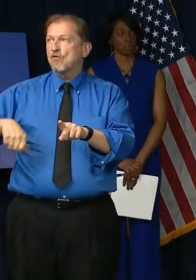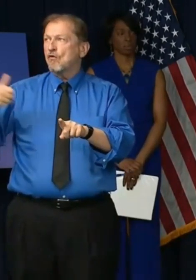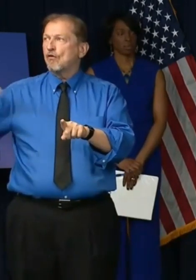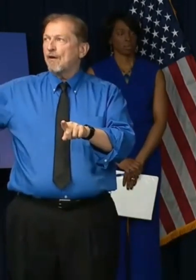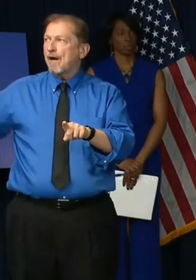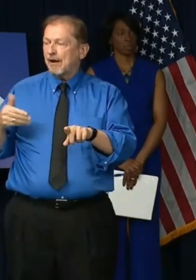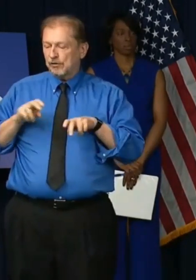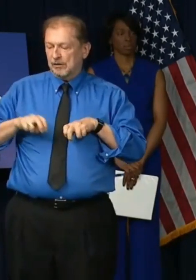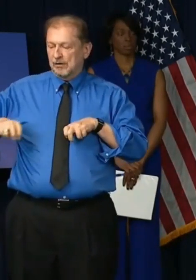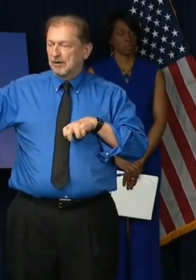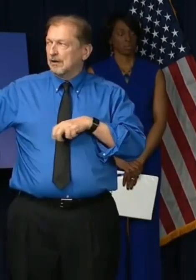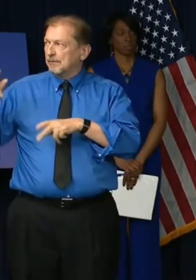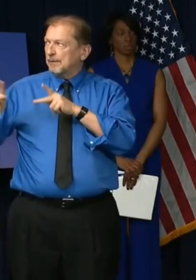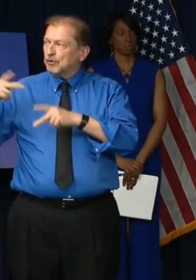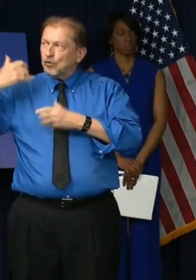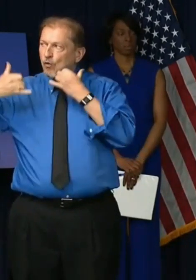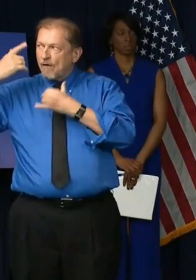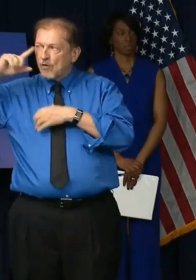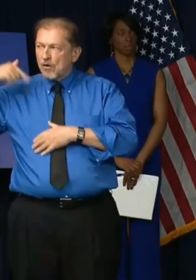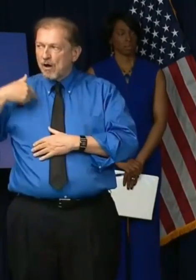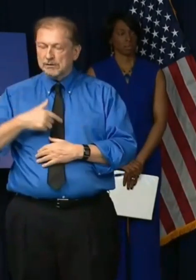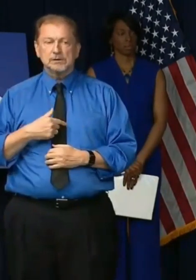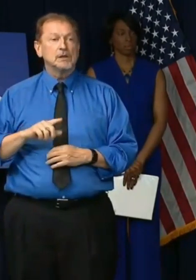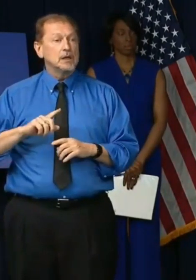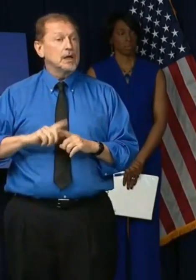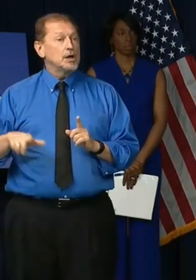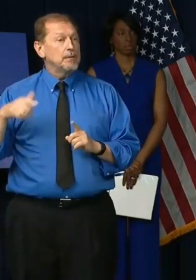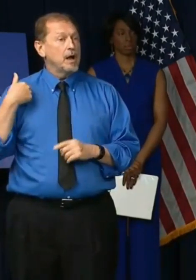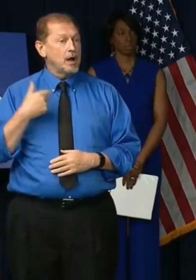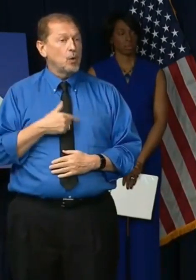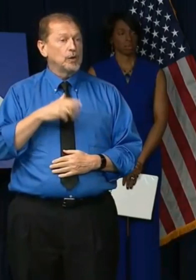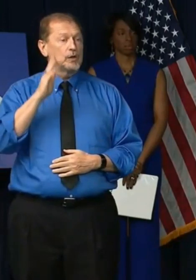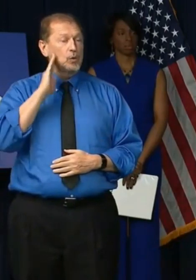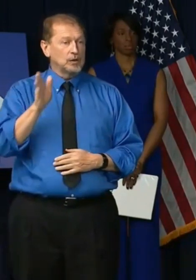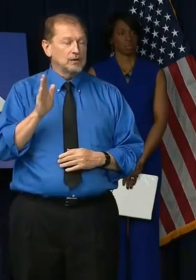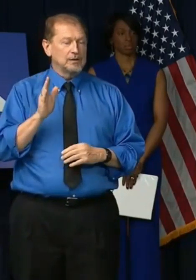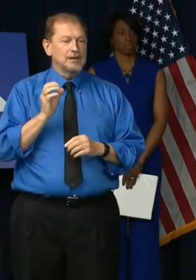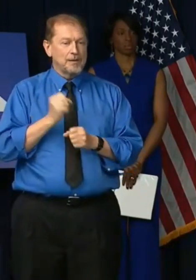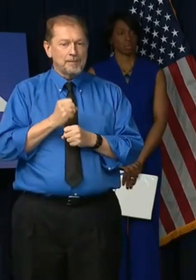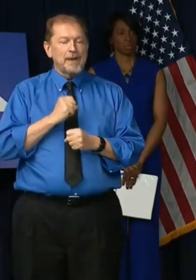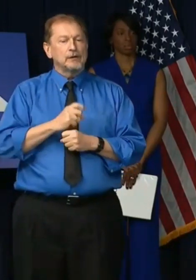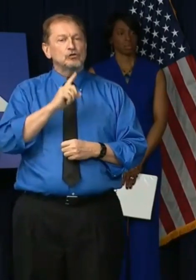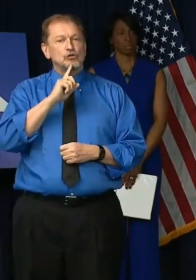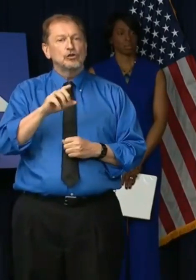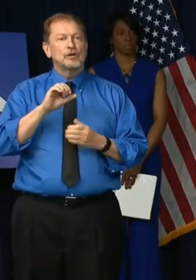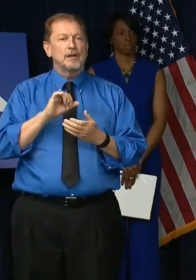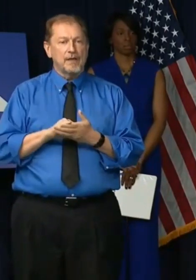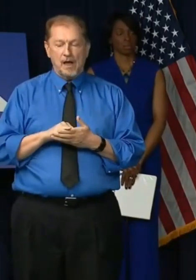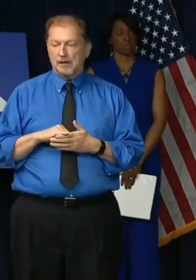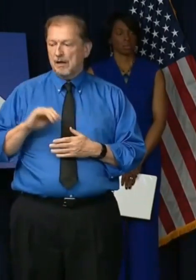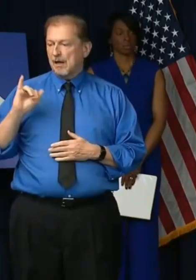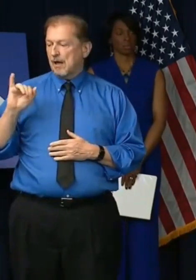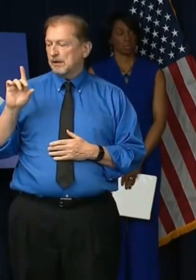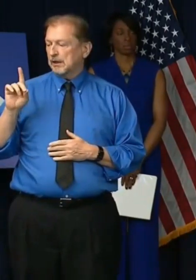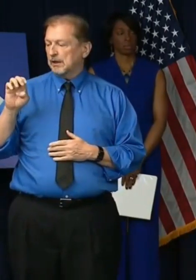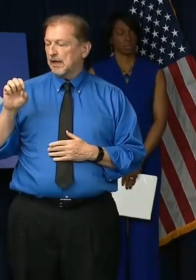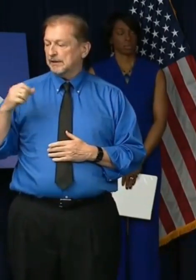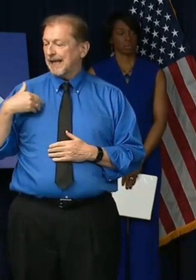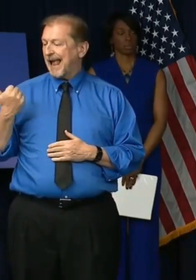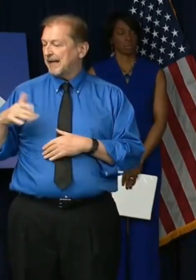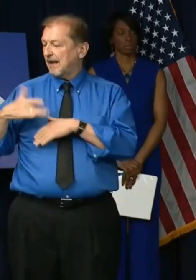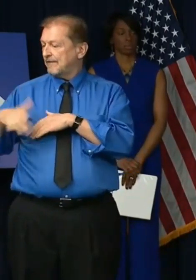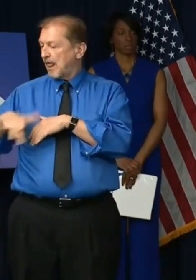so on. So we'll be sure to have IDES post on